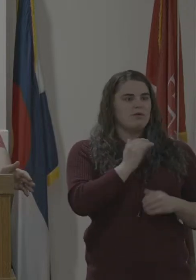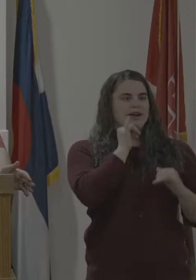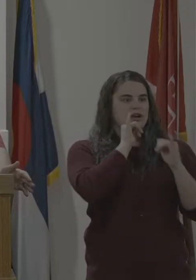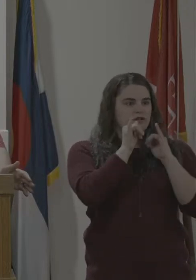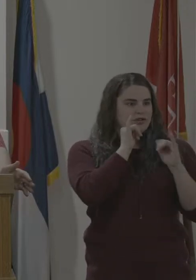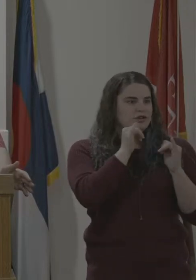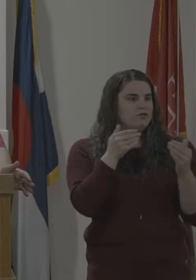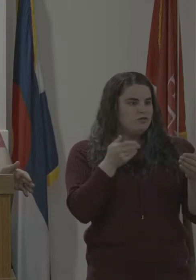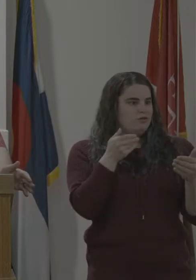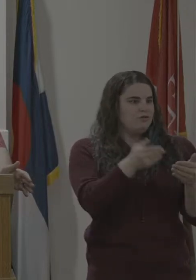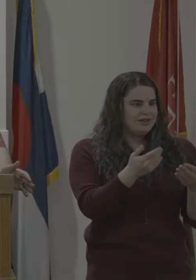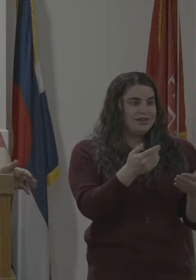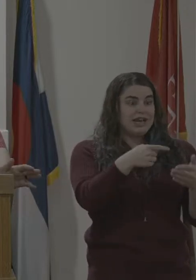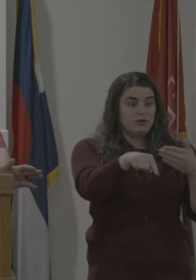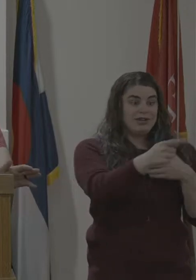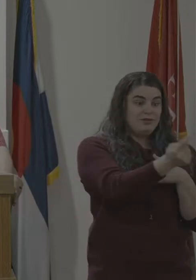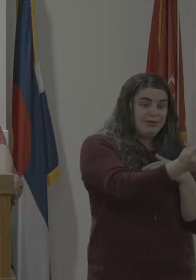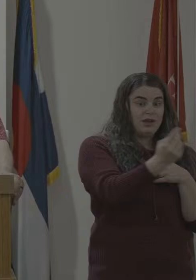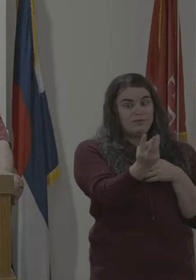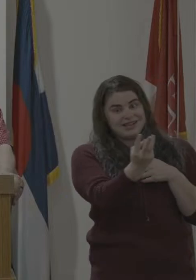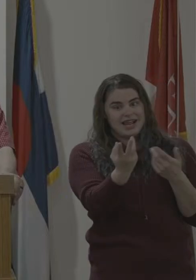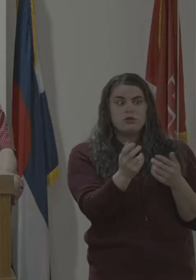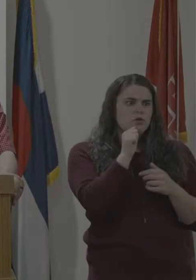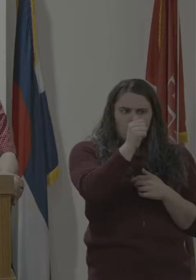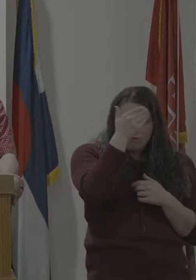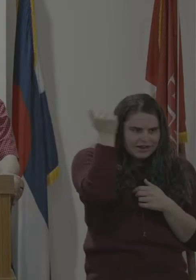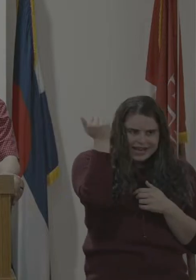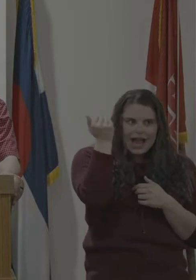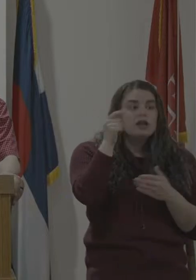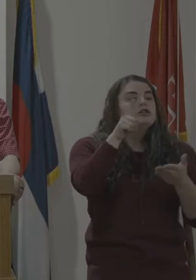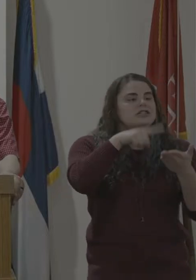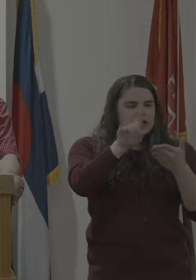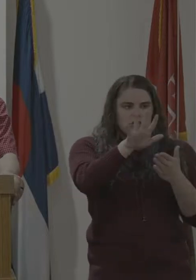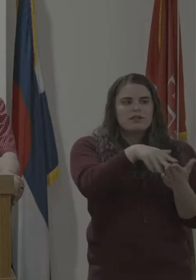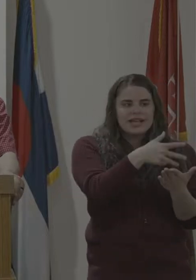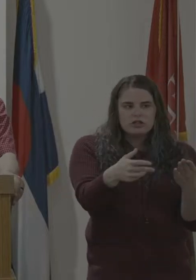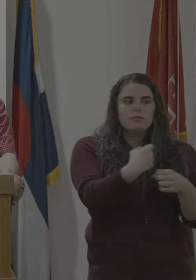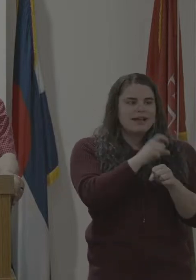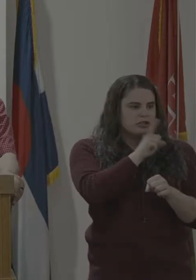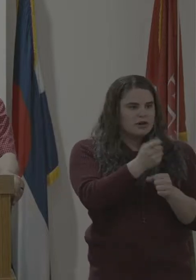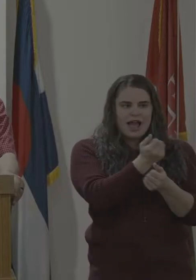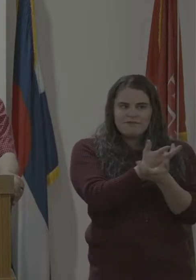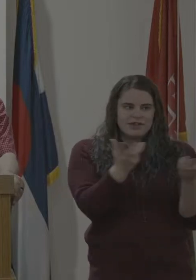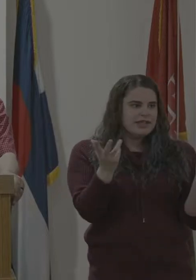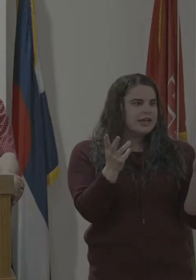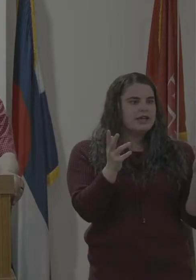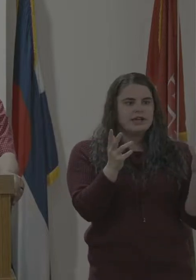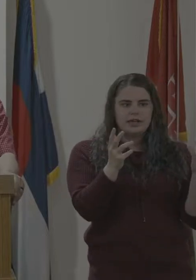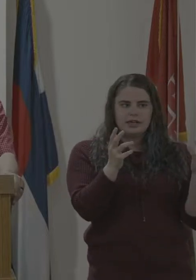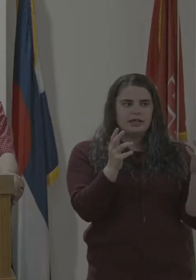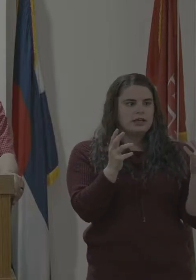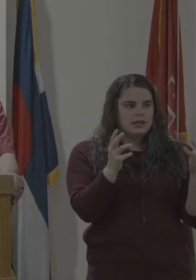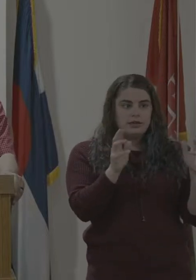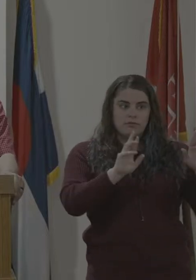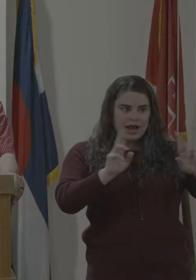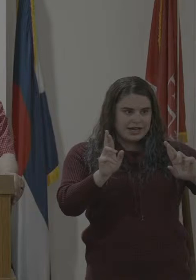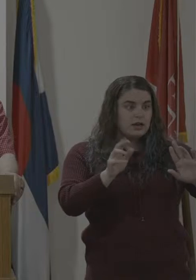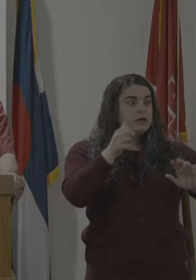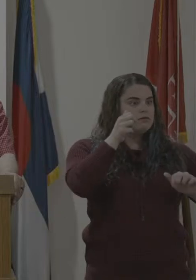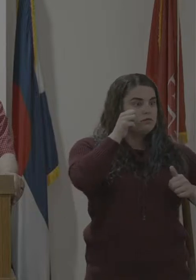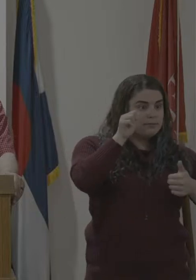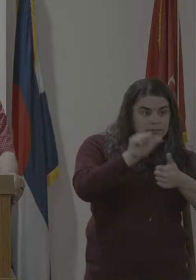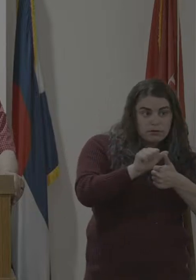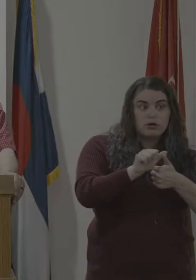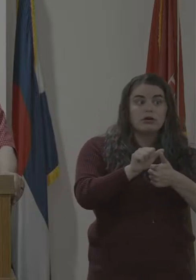and Wednesday of next week. So don't forget to check your schedule, make sure everything's out up there too. Remember your time, be here on